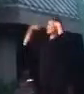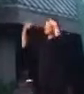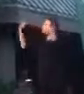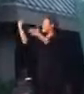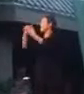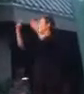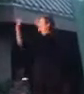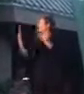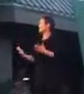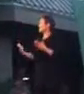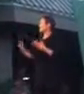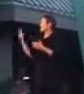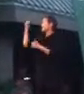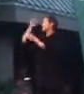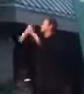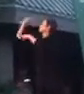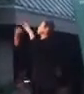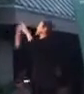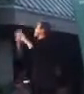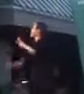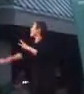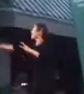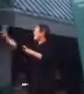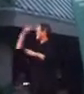That young boy became a famous artist, and